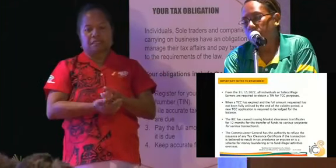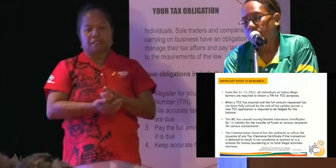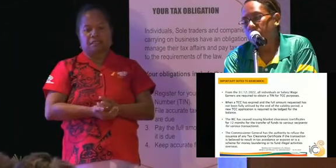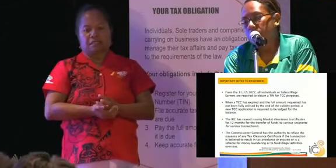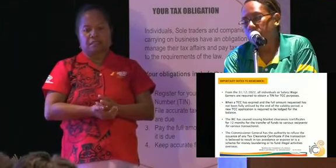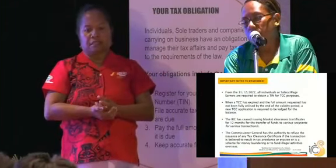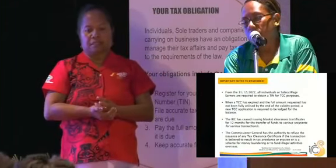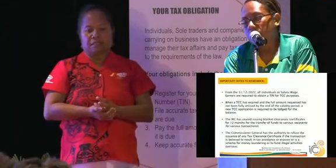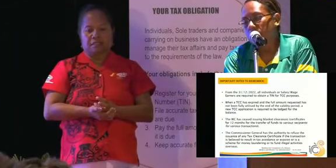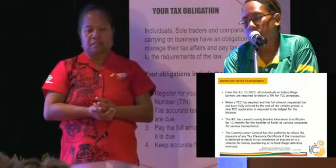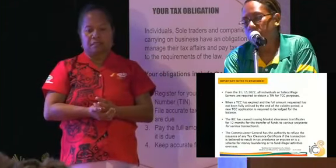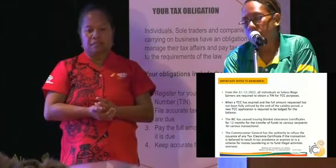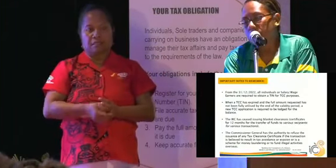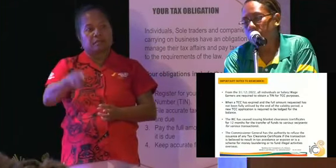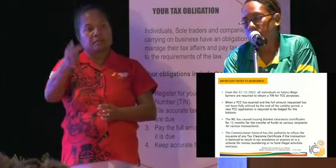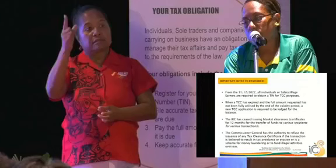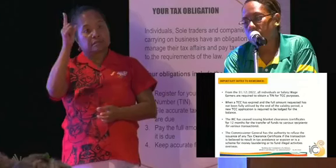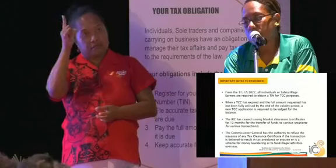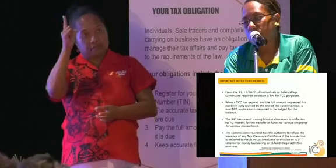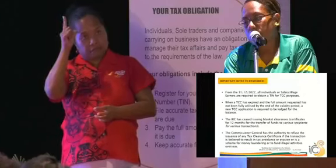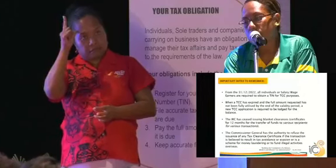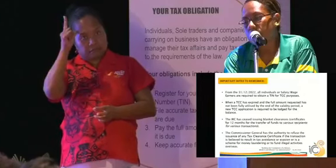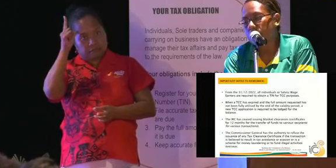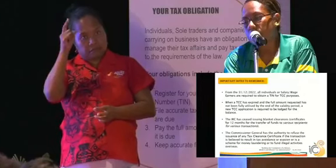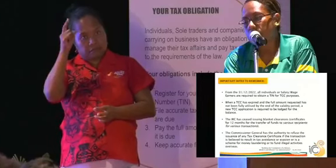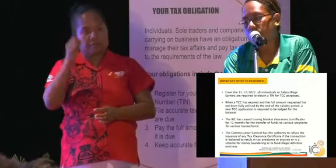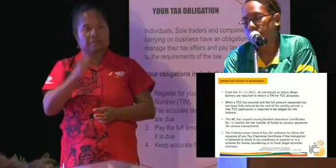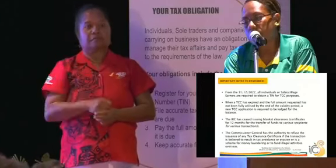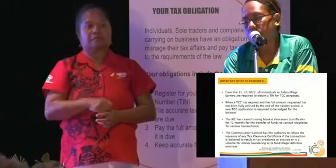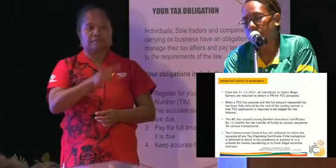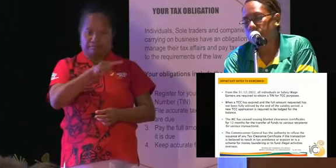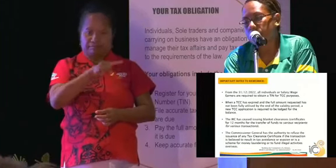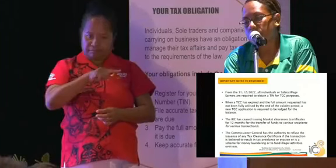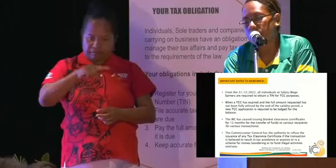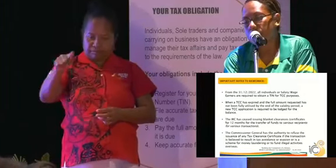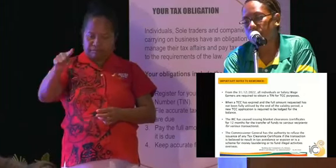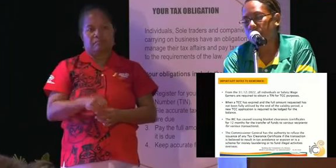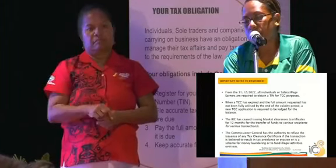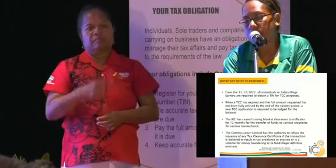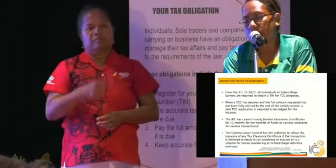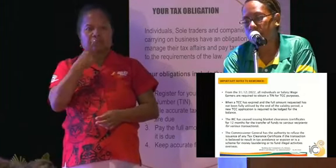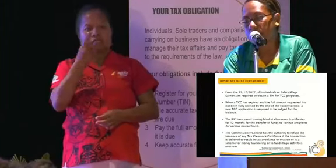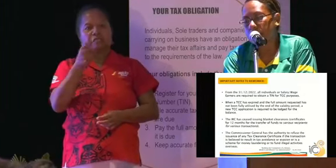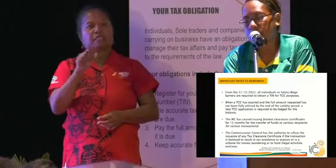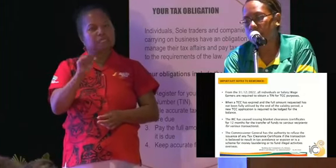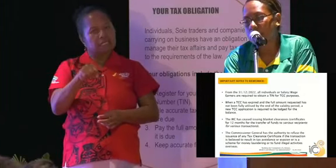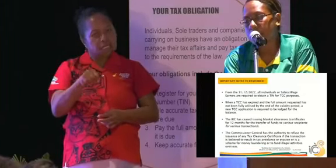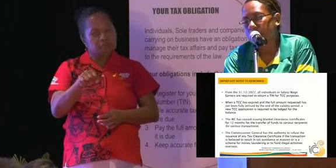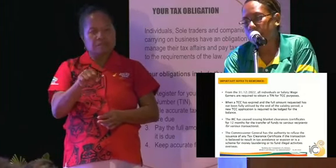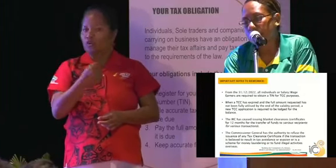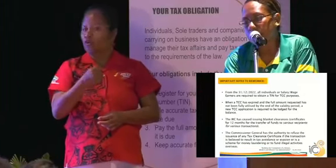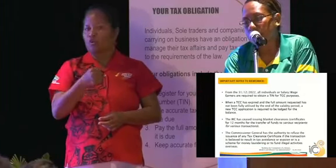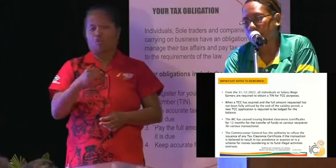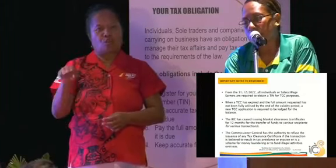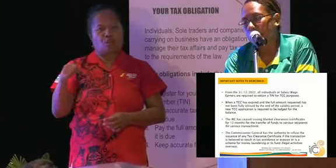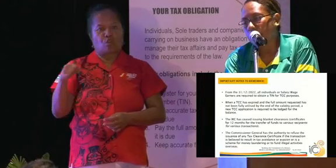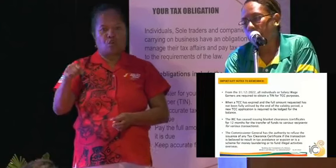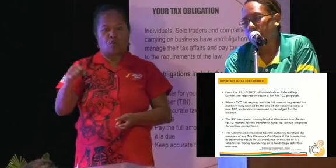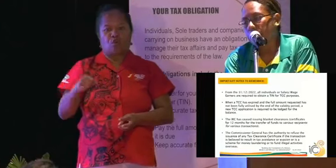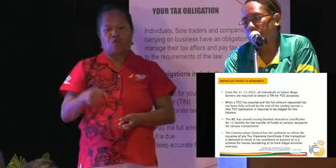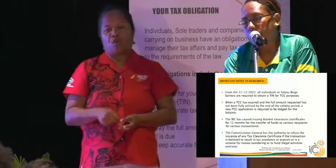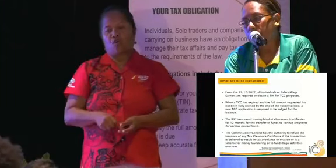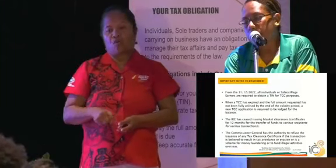The Commissioner General has the authority to refuse the issuance of any tax clearance